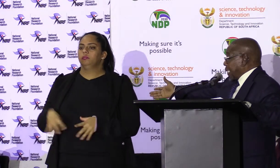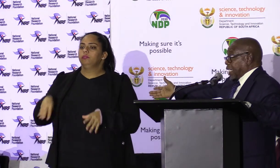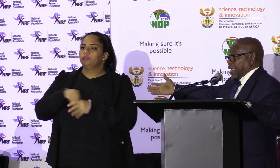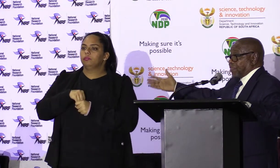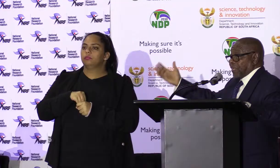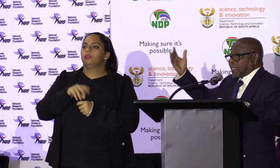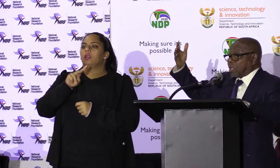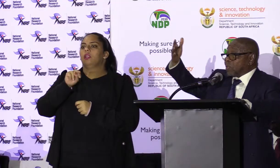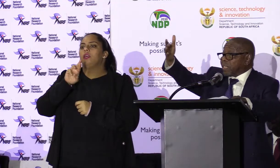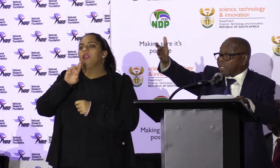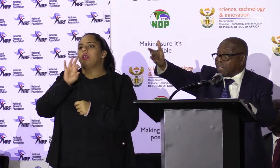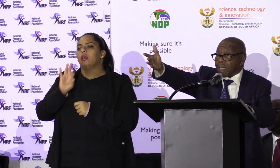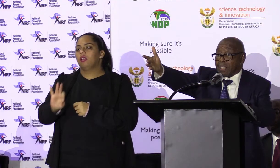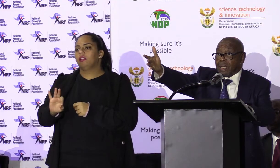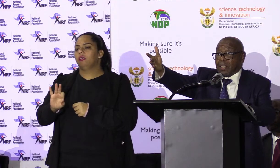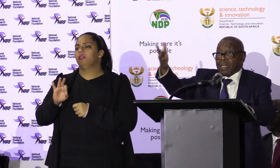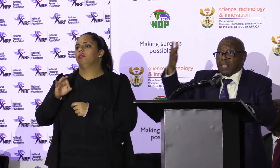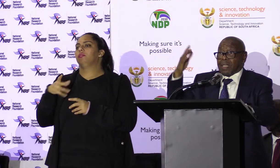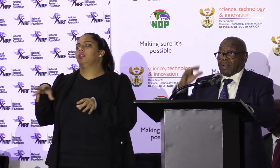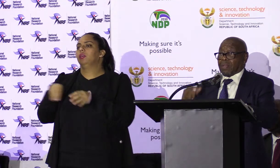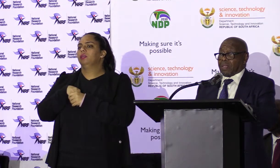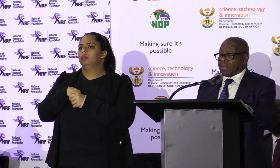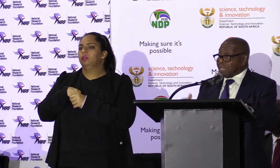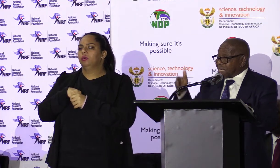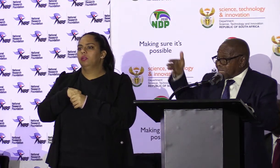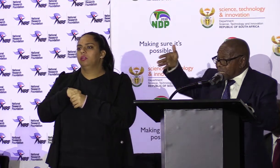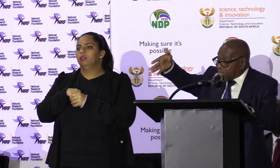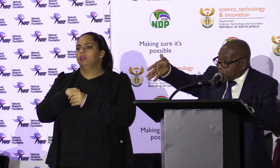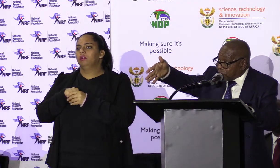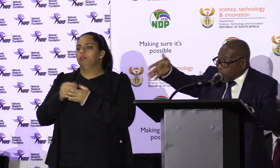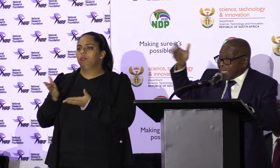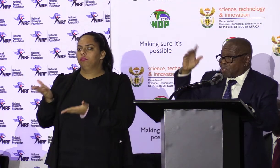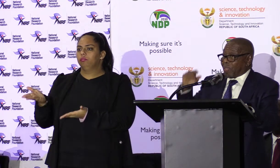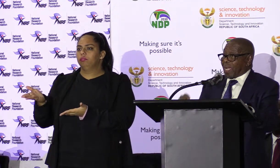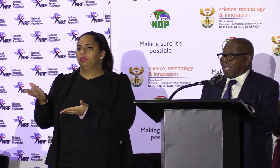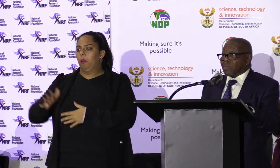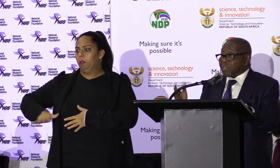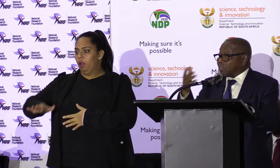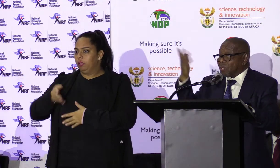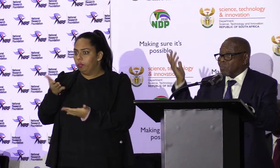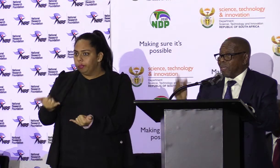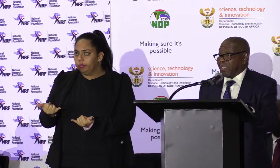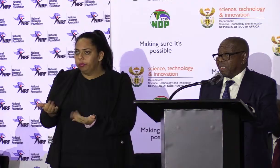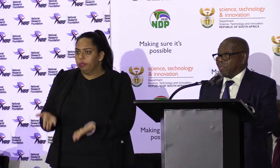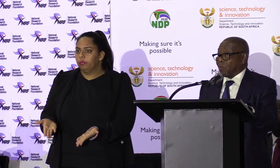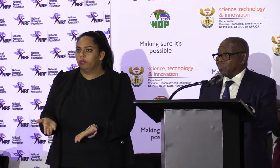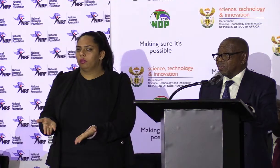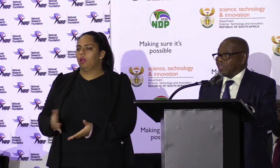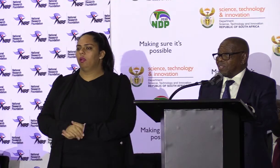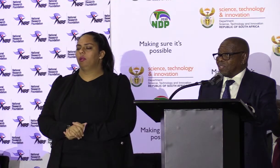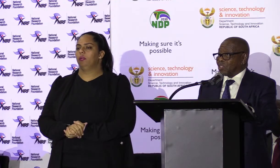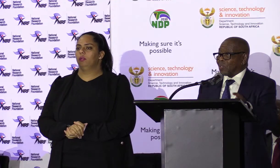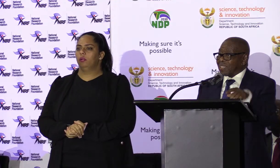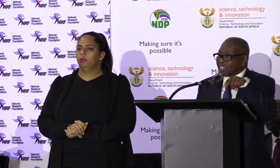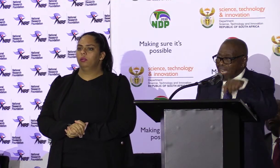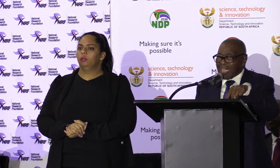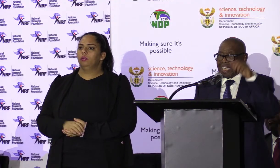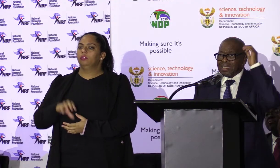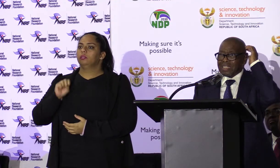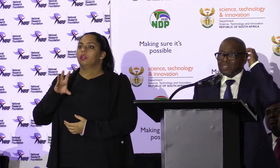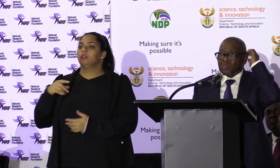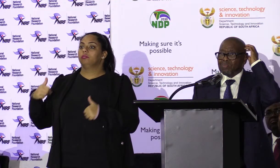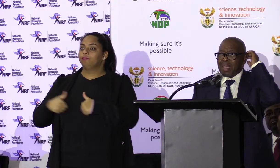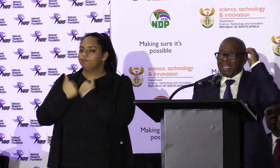including the NRF, including this place we are at, which is not widely known. So